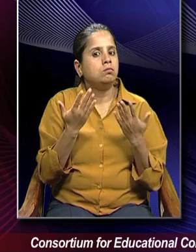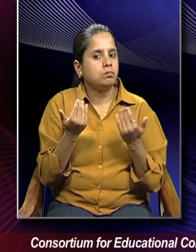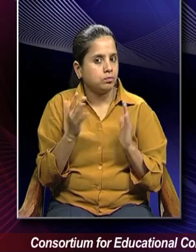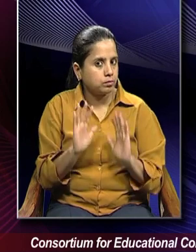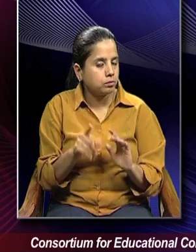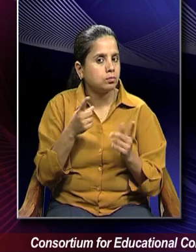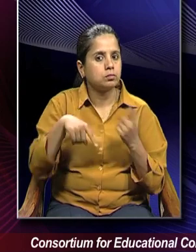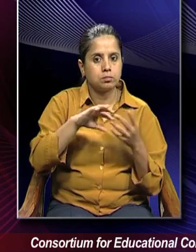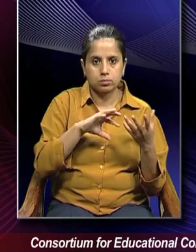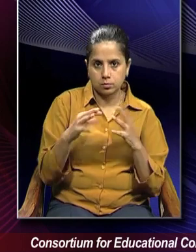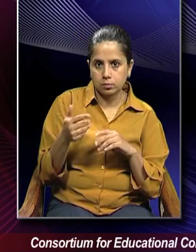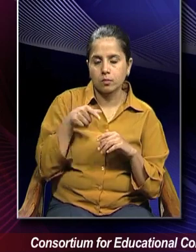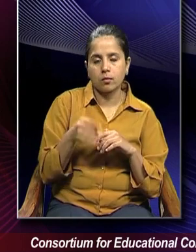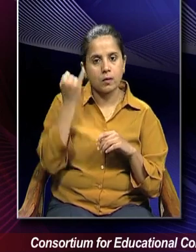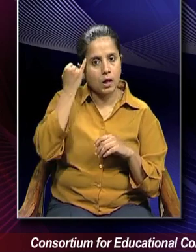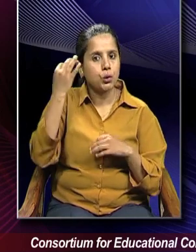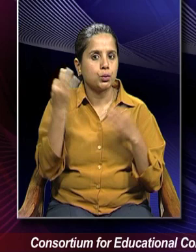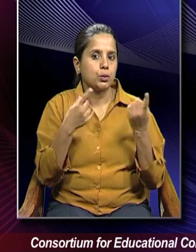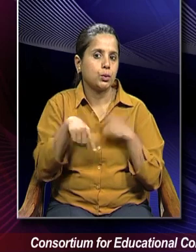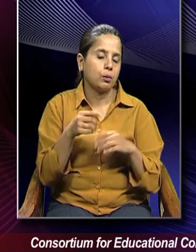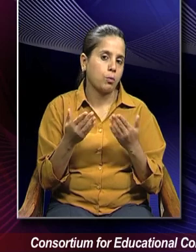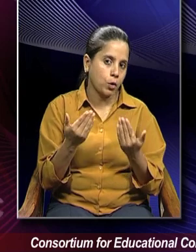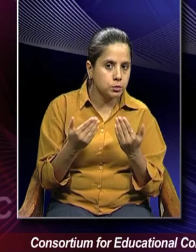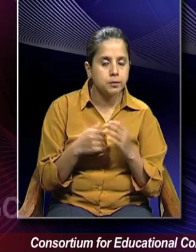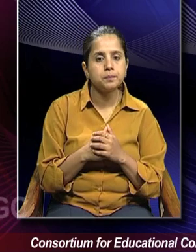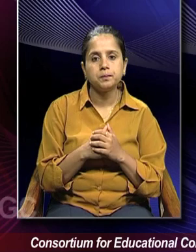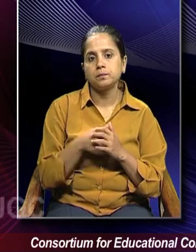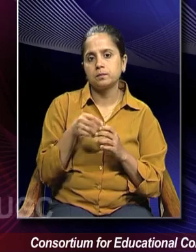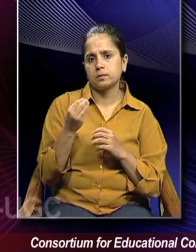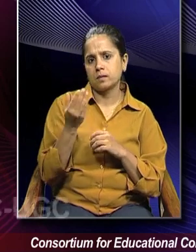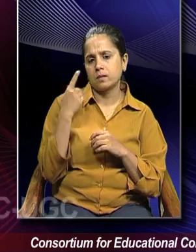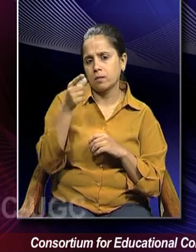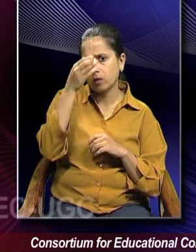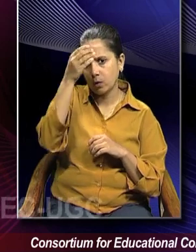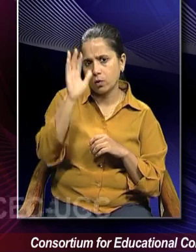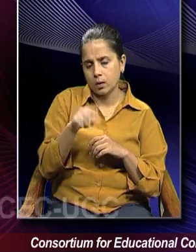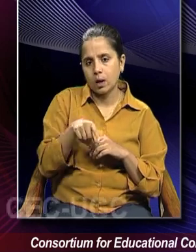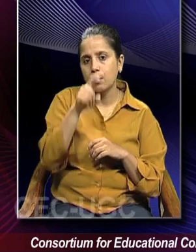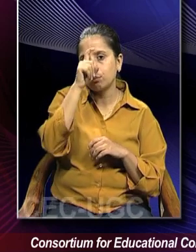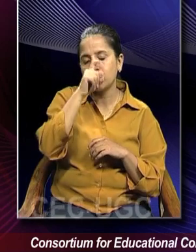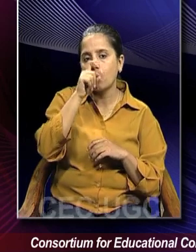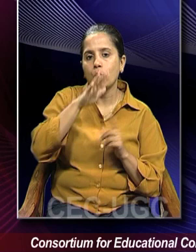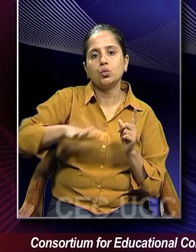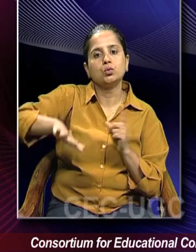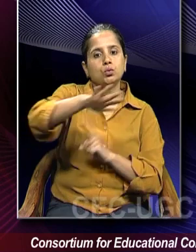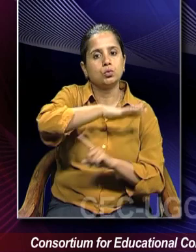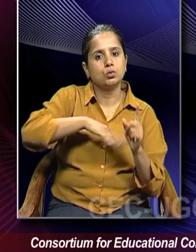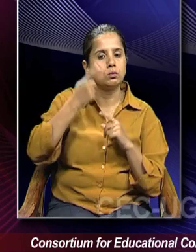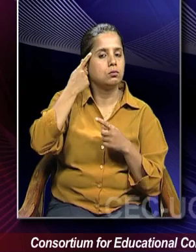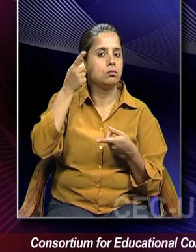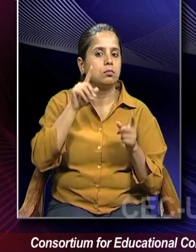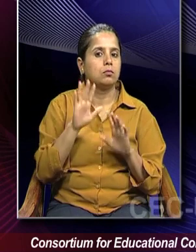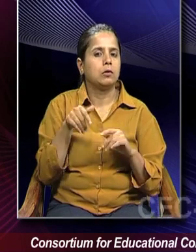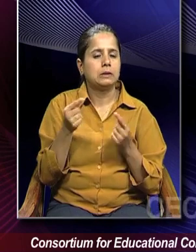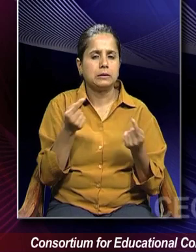the way of innovative strategies. There is a recent concept of blue ocean strategies, which also reflects